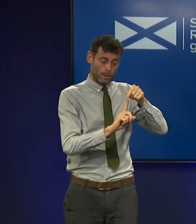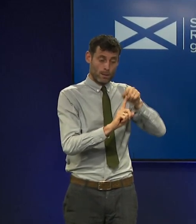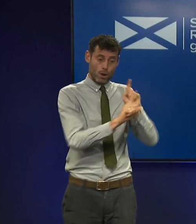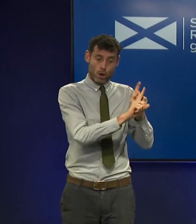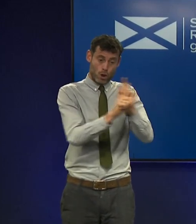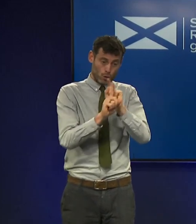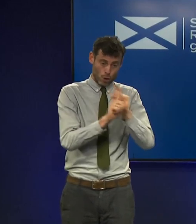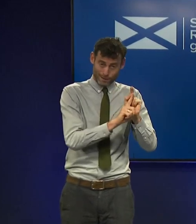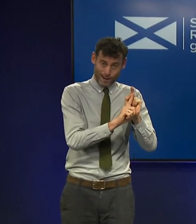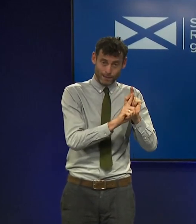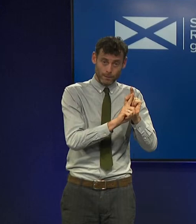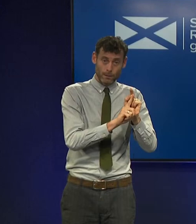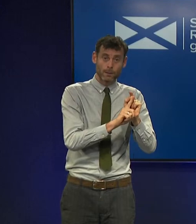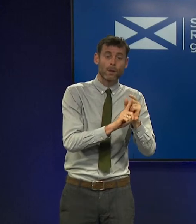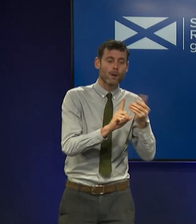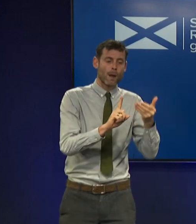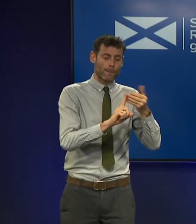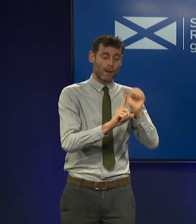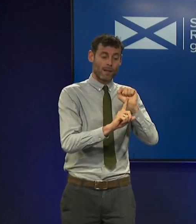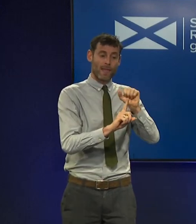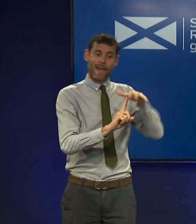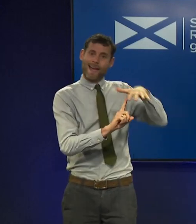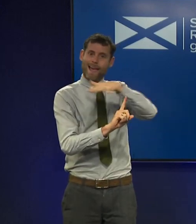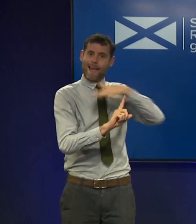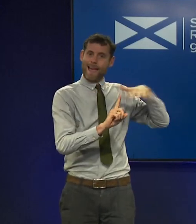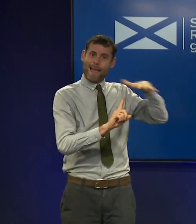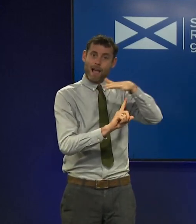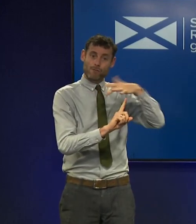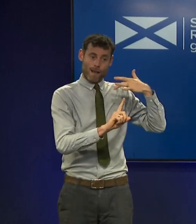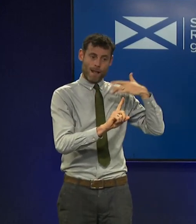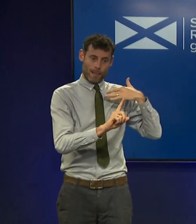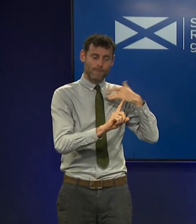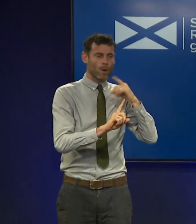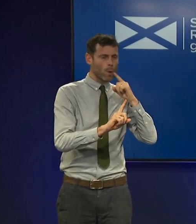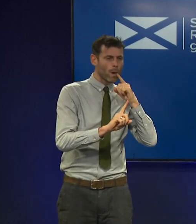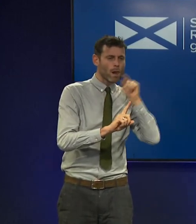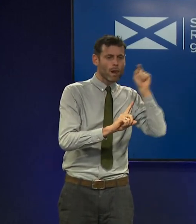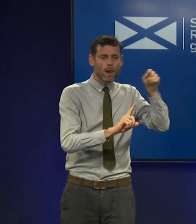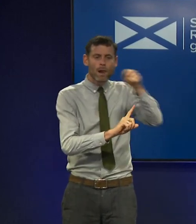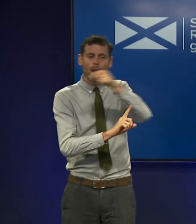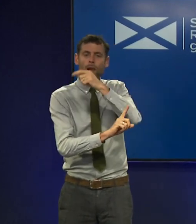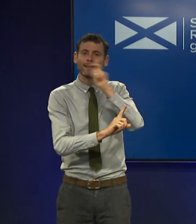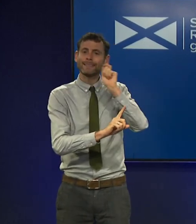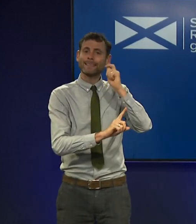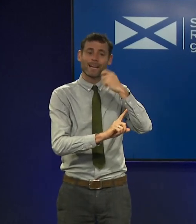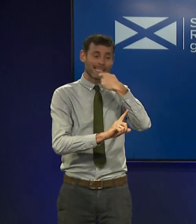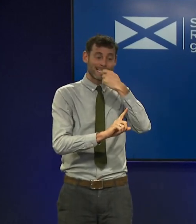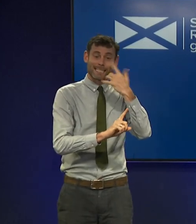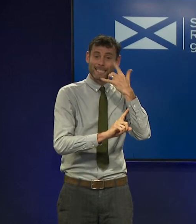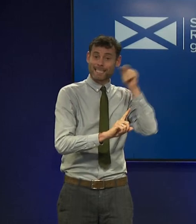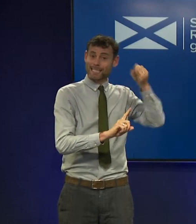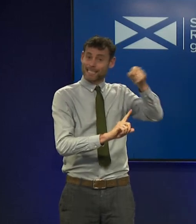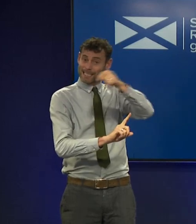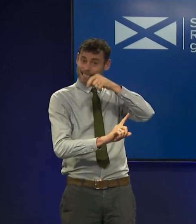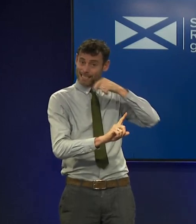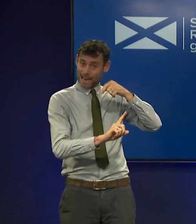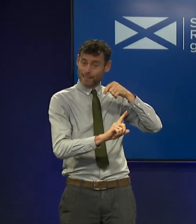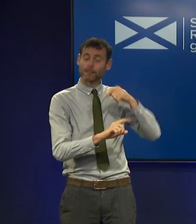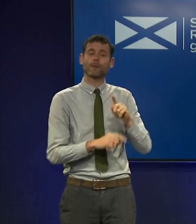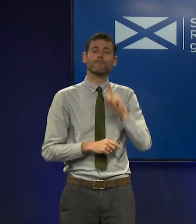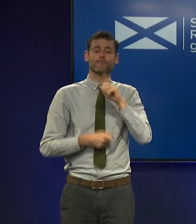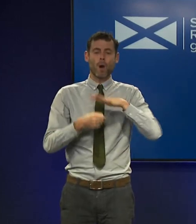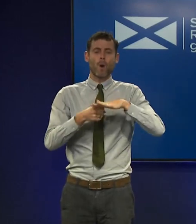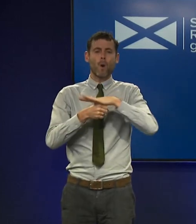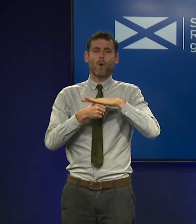some cases, the geographic areas that cases are being identified in. But as is always the case, local public health teams are